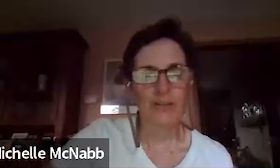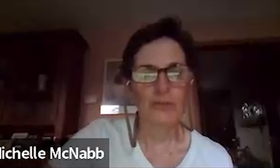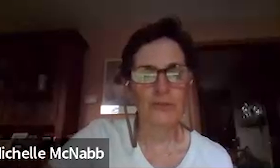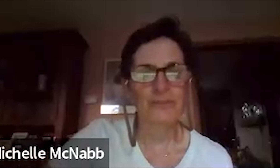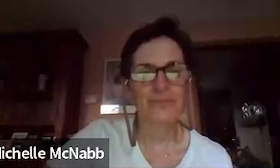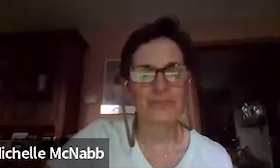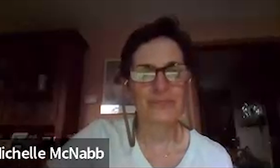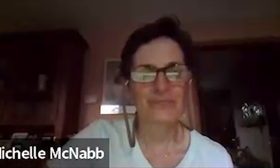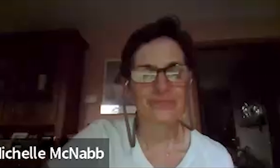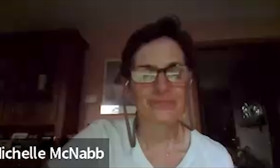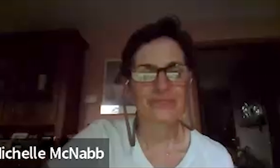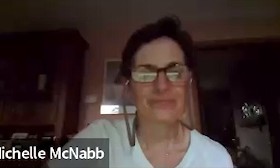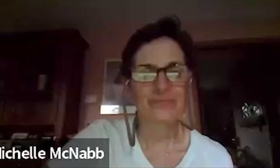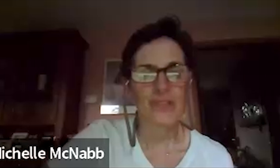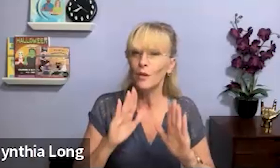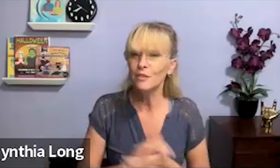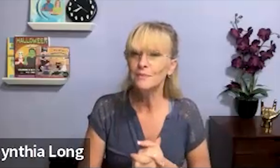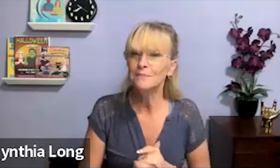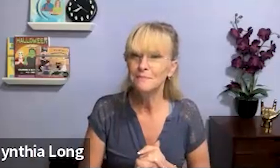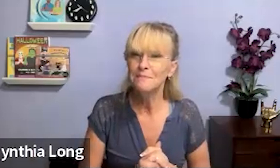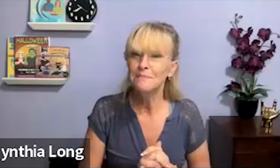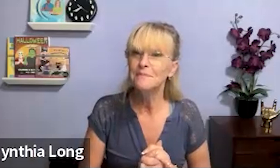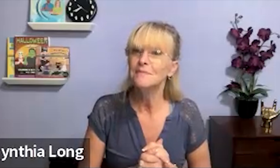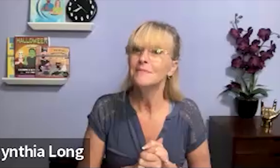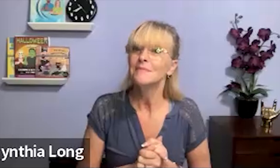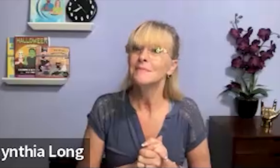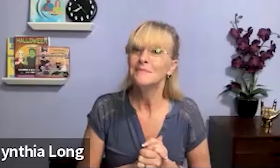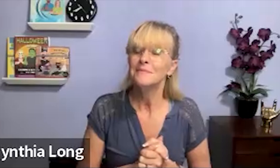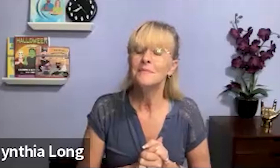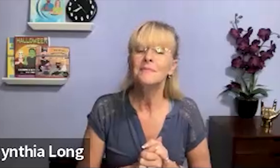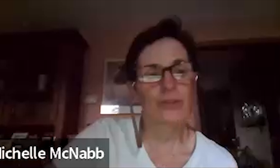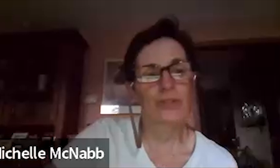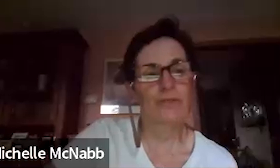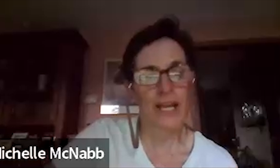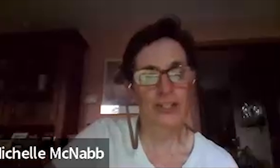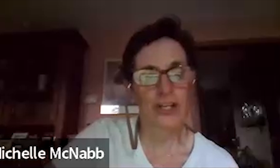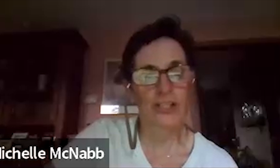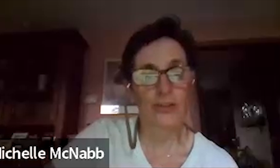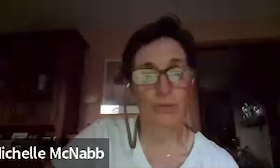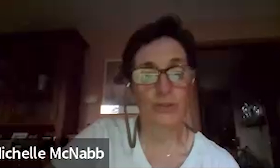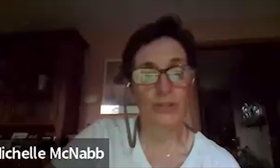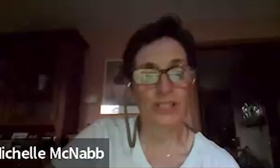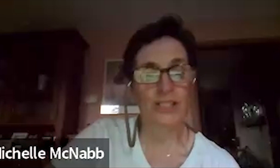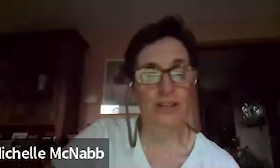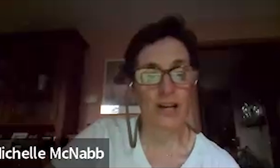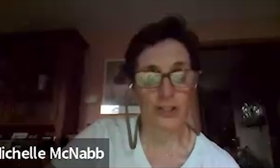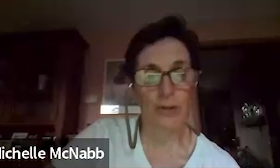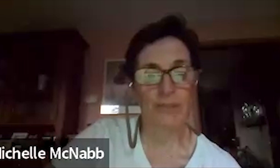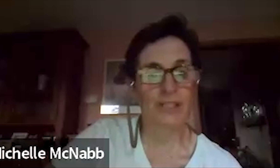helpful. Okay, wonderful. And I can find those flashcards and those resources on your website as